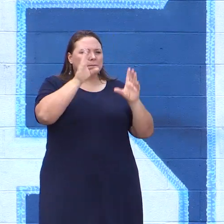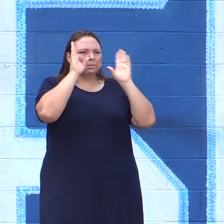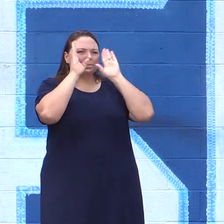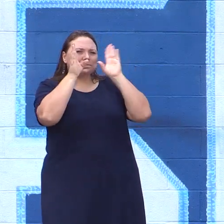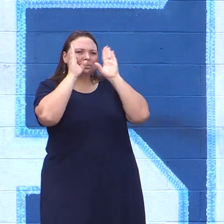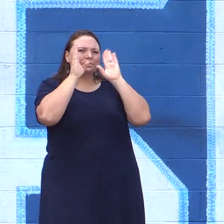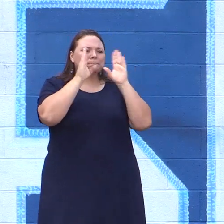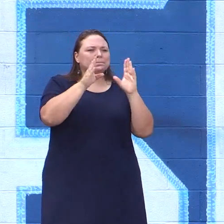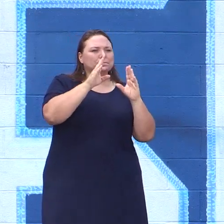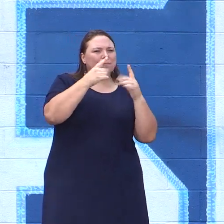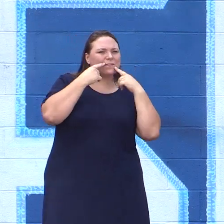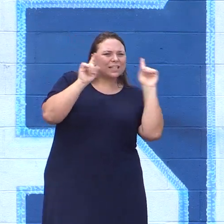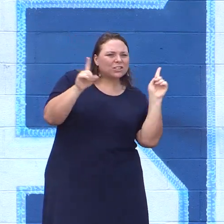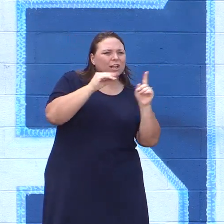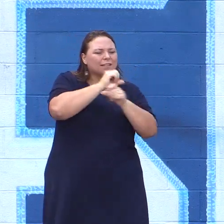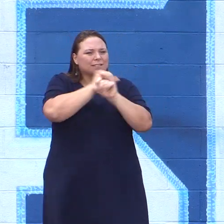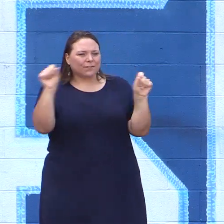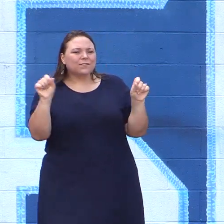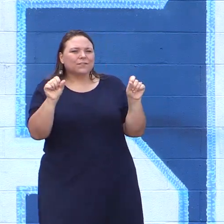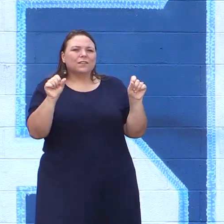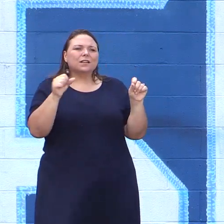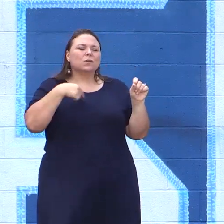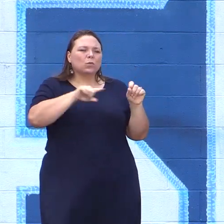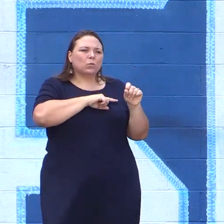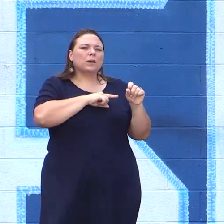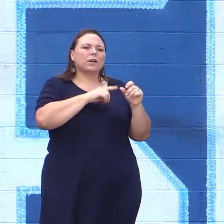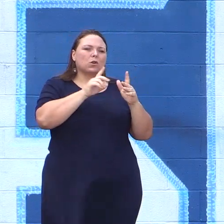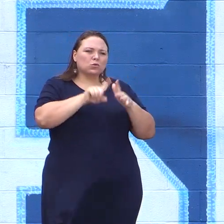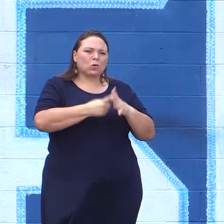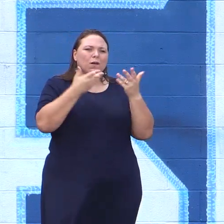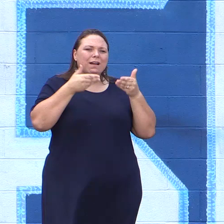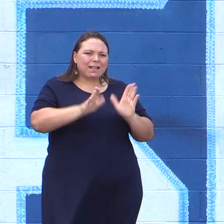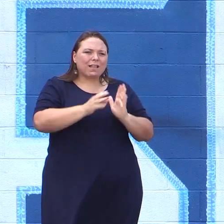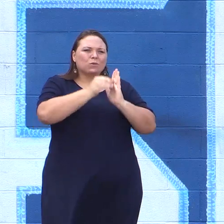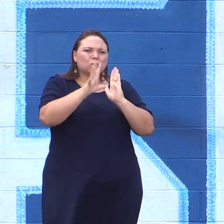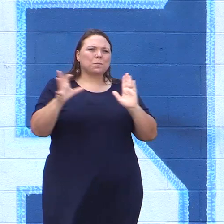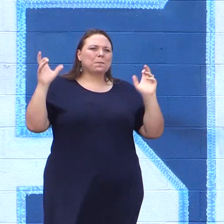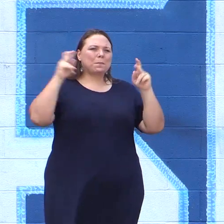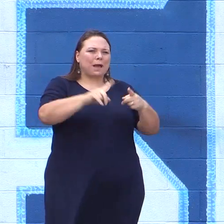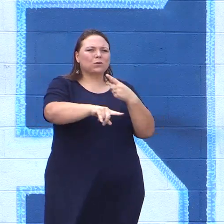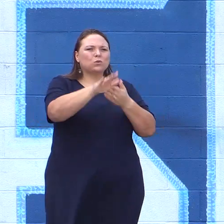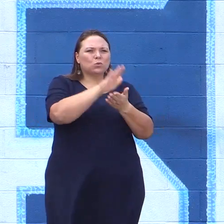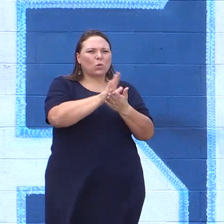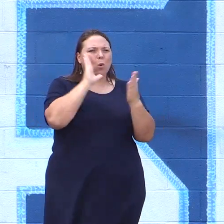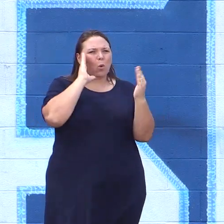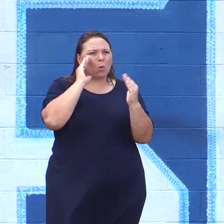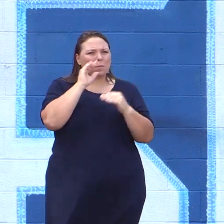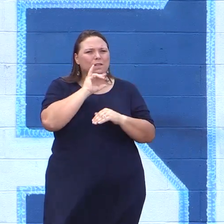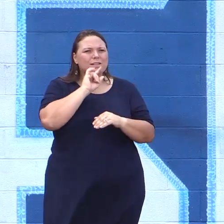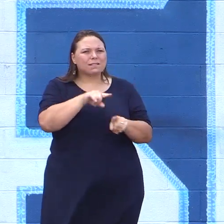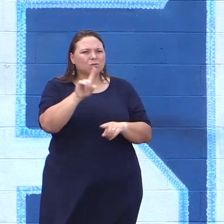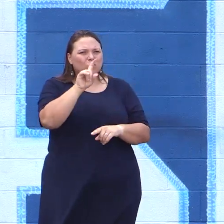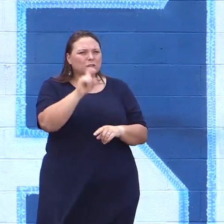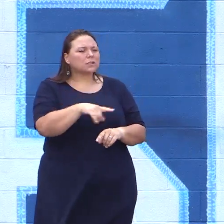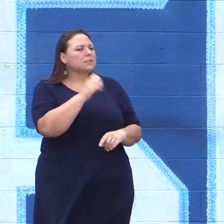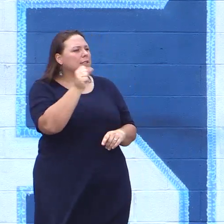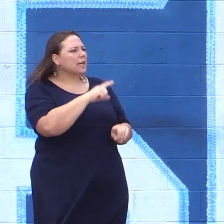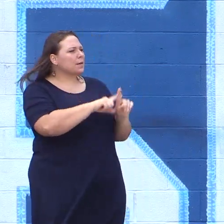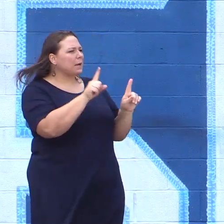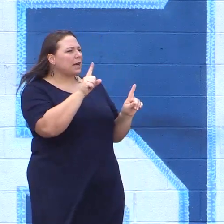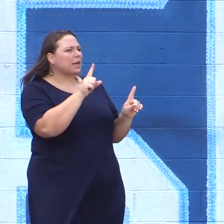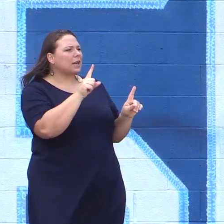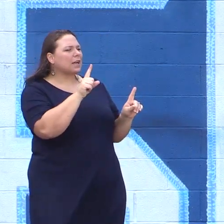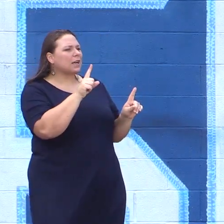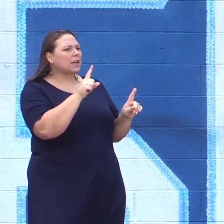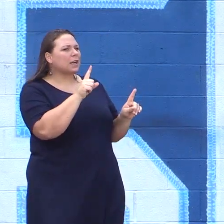being very efficient and safe as we're phasing our students back into our schools. So I hope that answers your question. But I'll just rule,